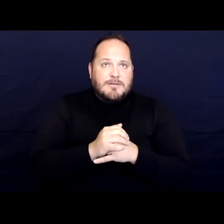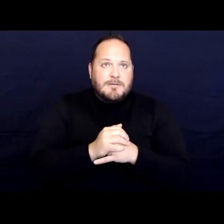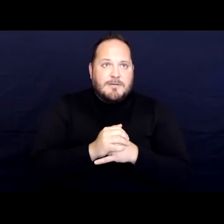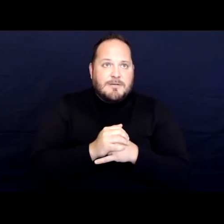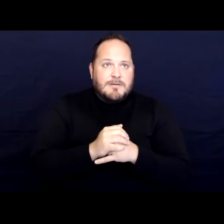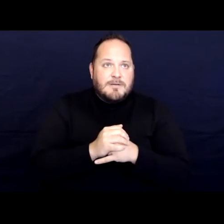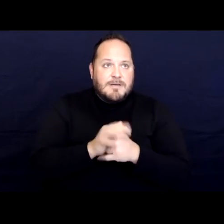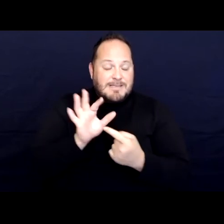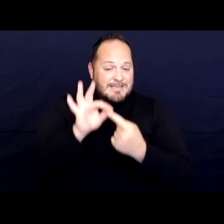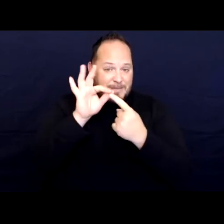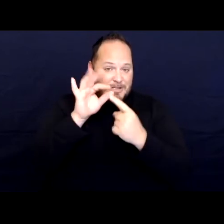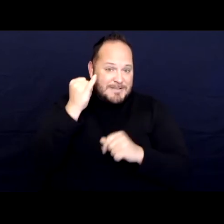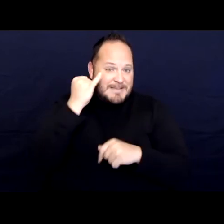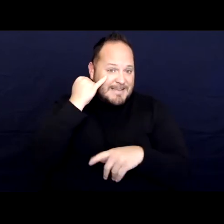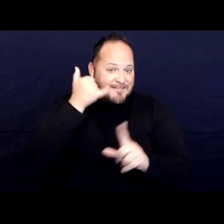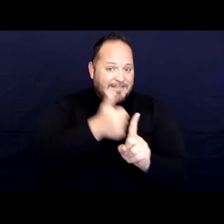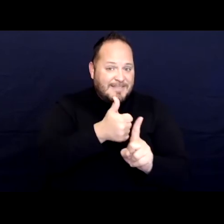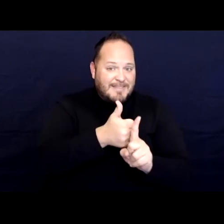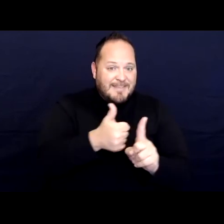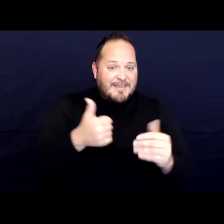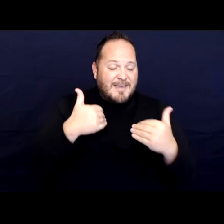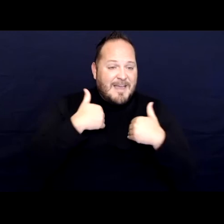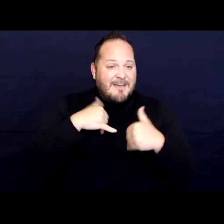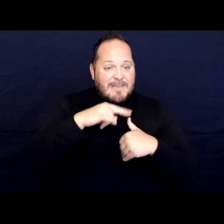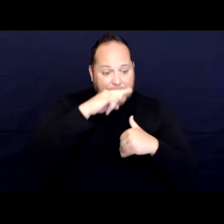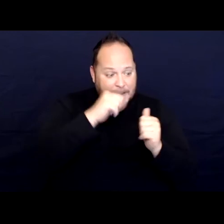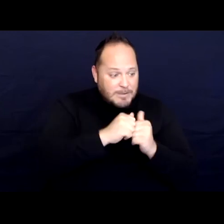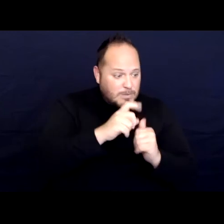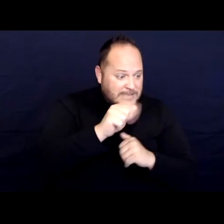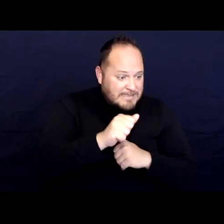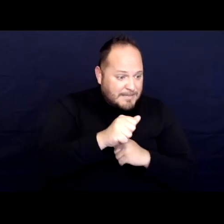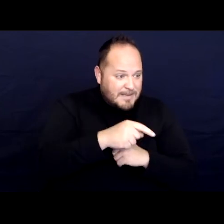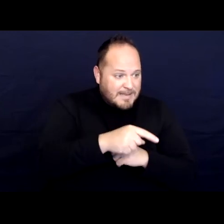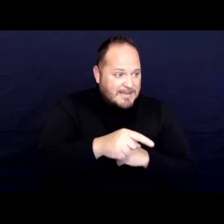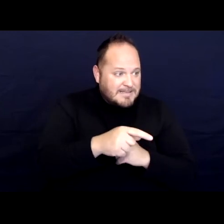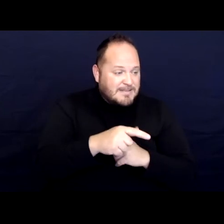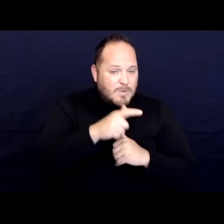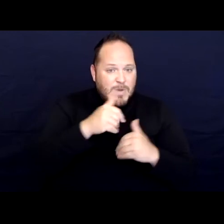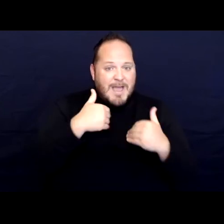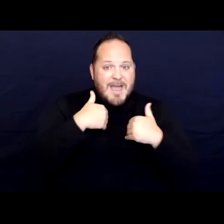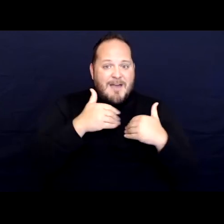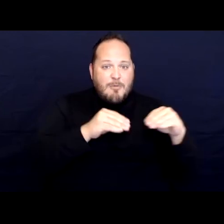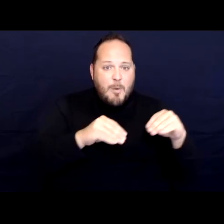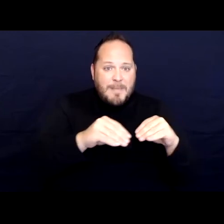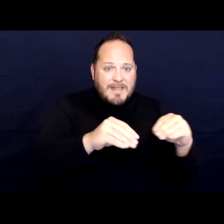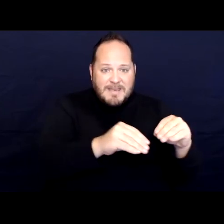especially if they have kids with disabilities who they have mobility issues.